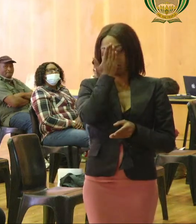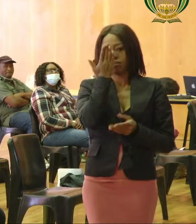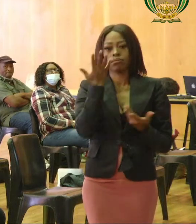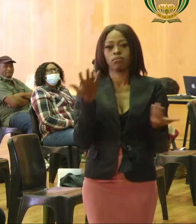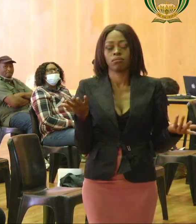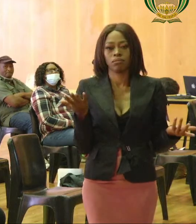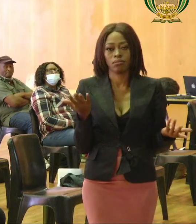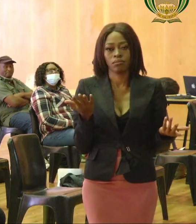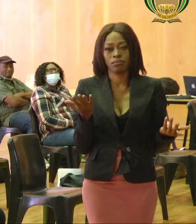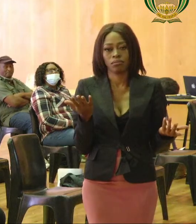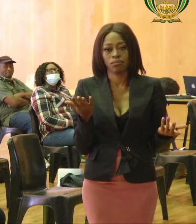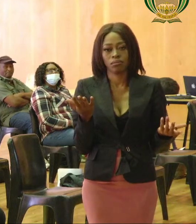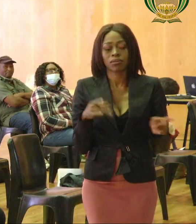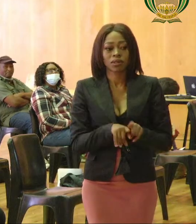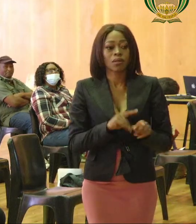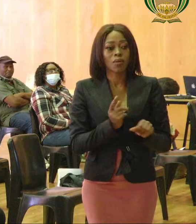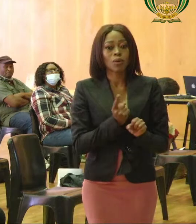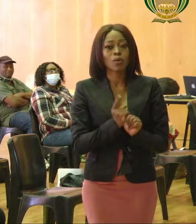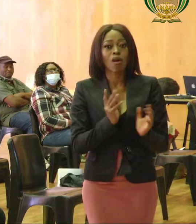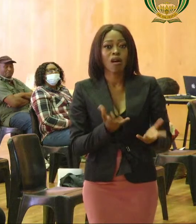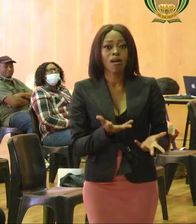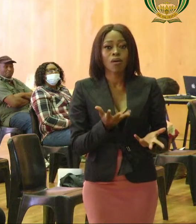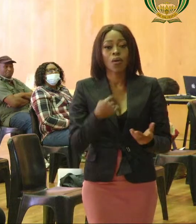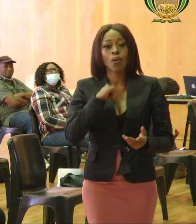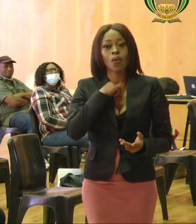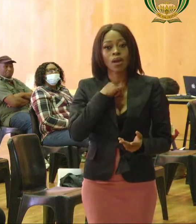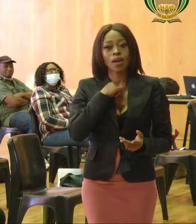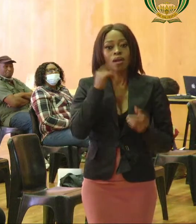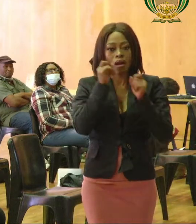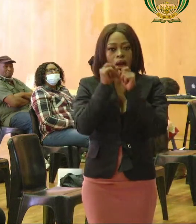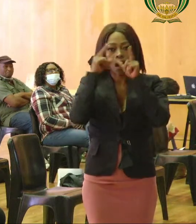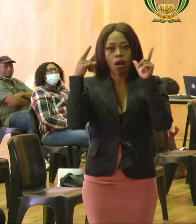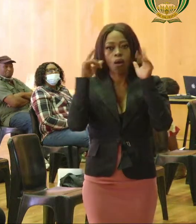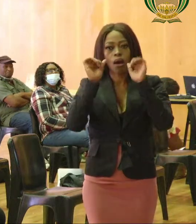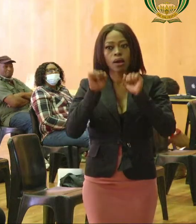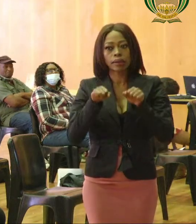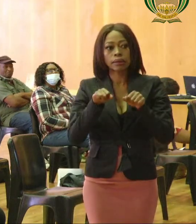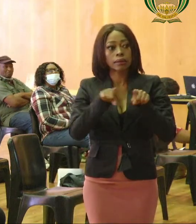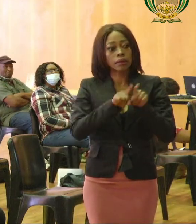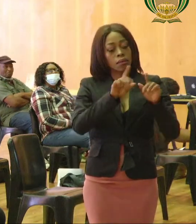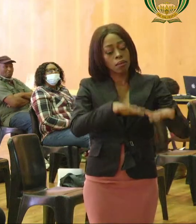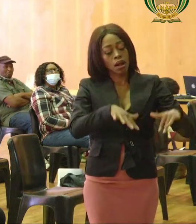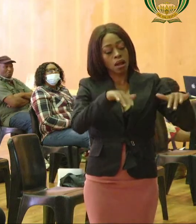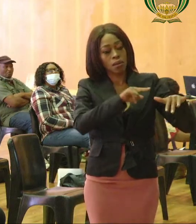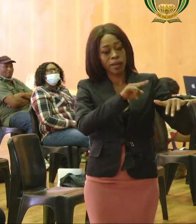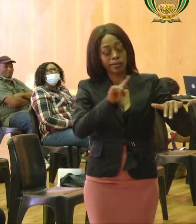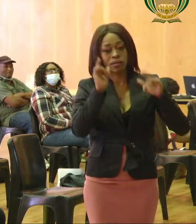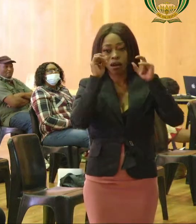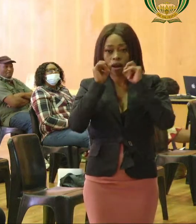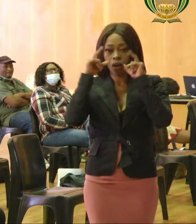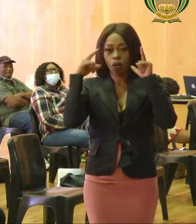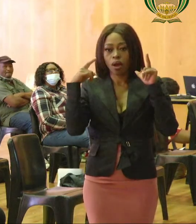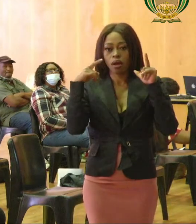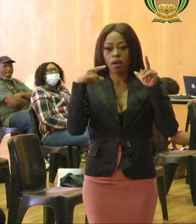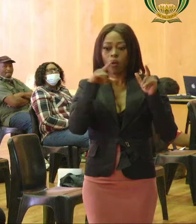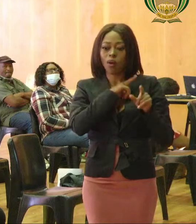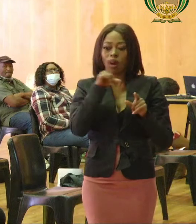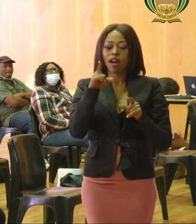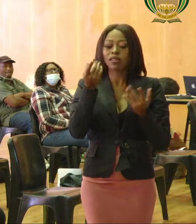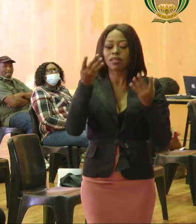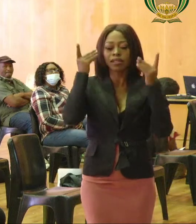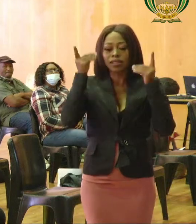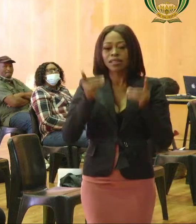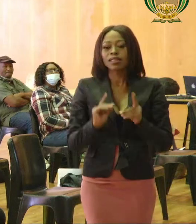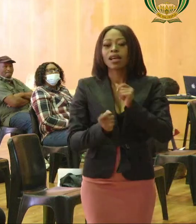time, whereby we knew, and the parliament knew that the Concord judgment happened